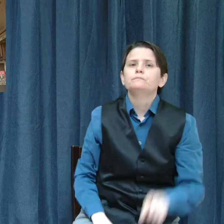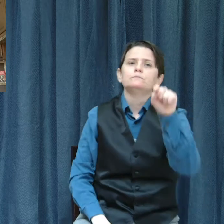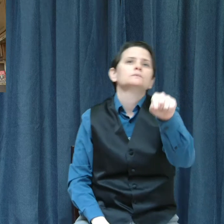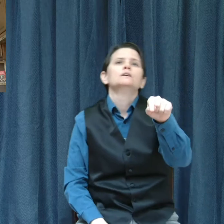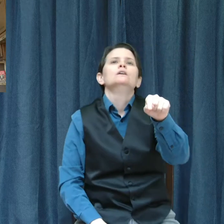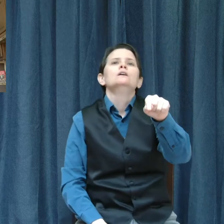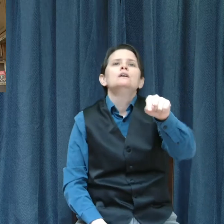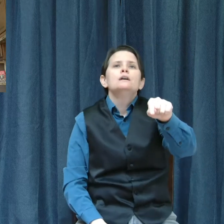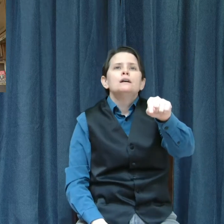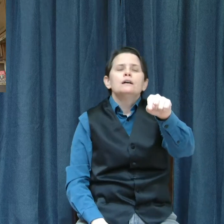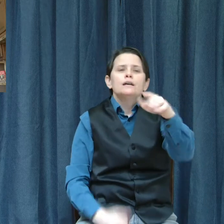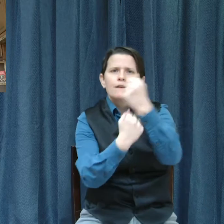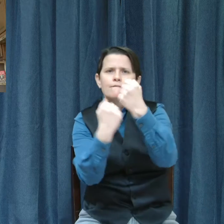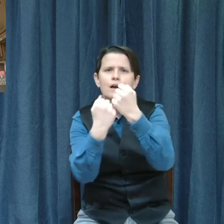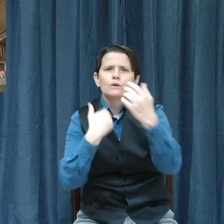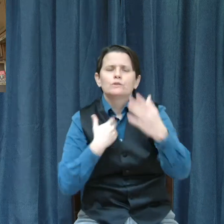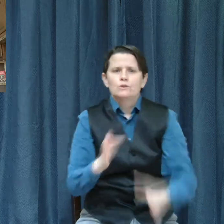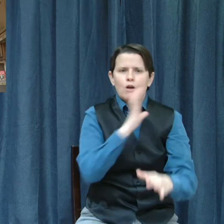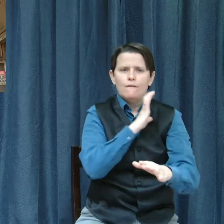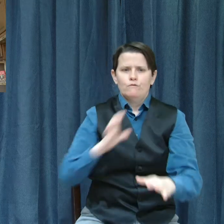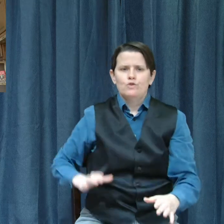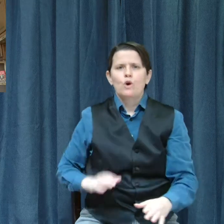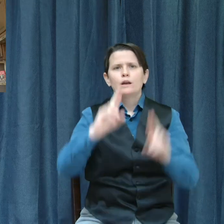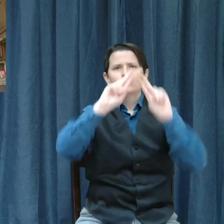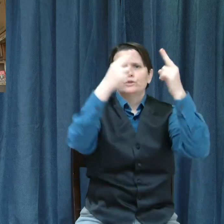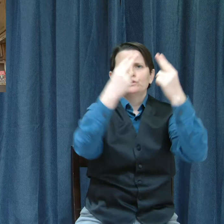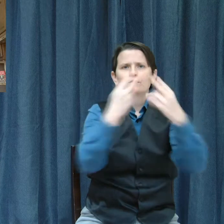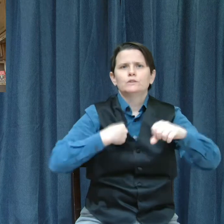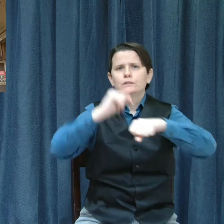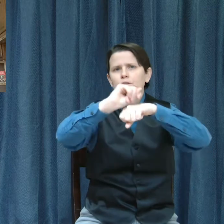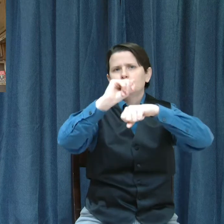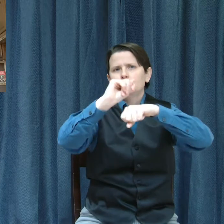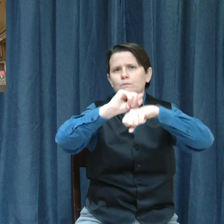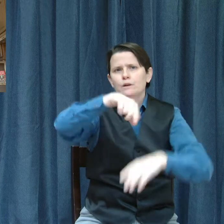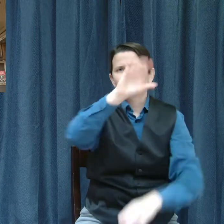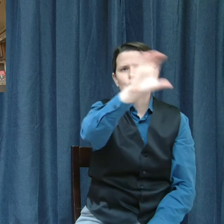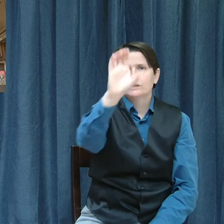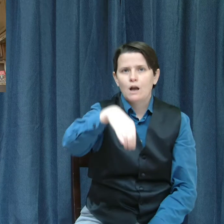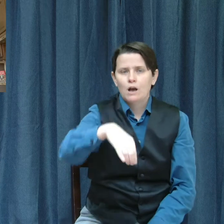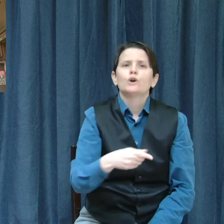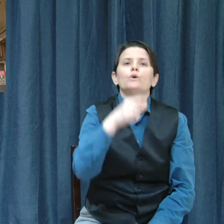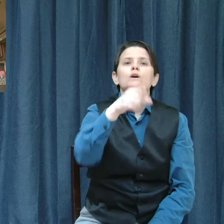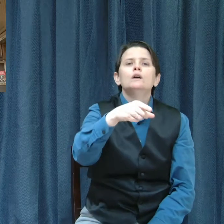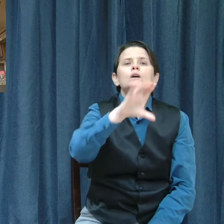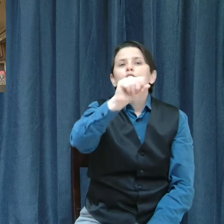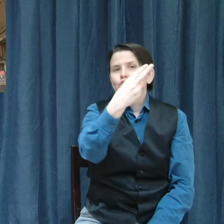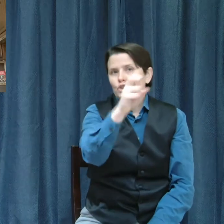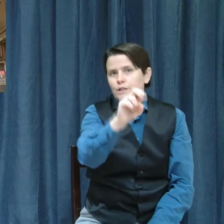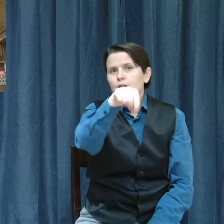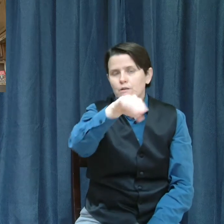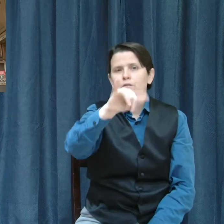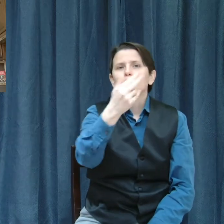founder of Christ Universal Temple in Chicago, where she was the minister. She also founded the